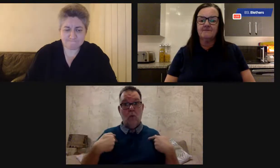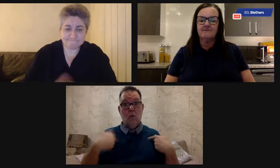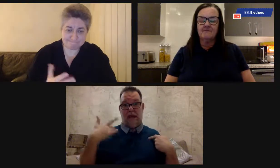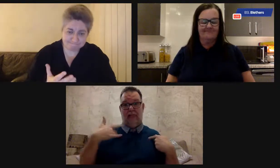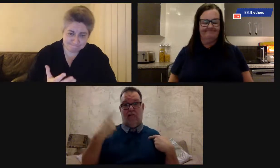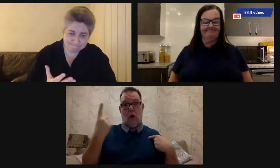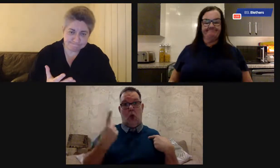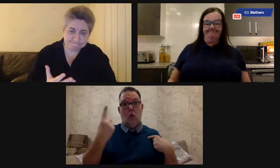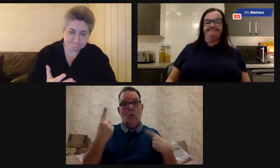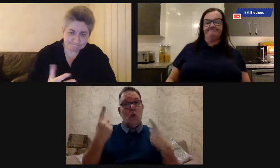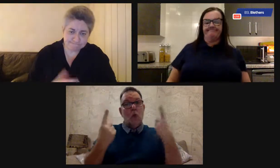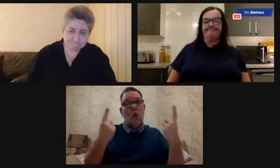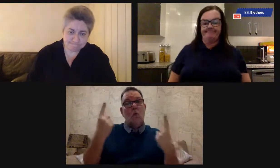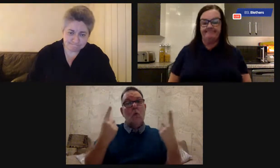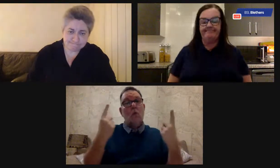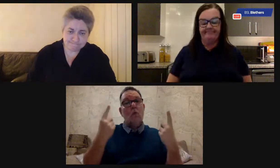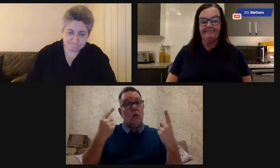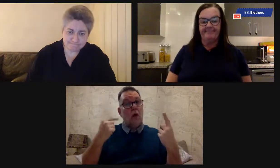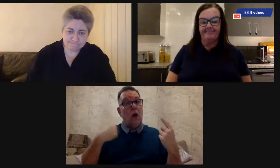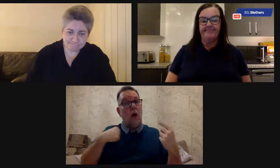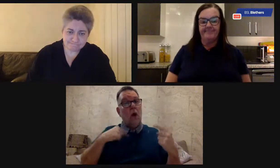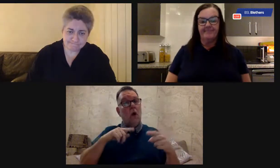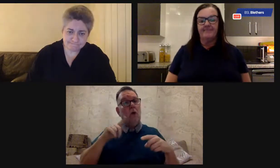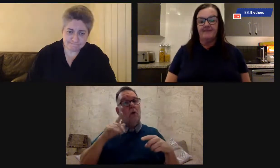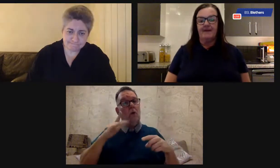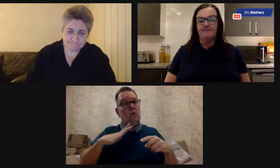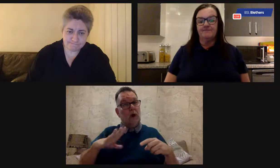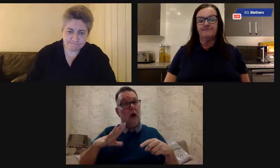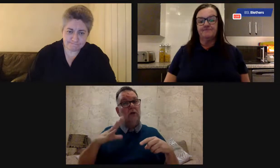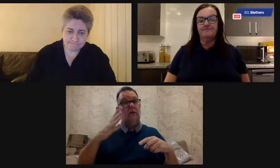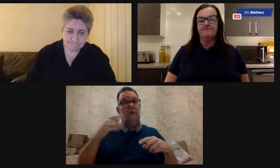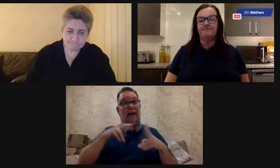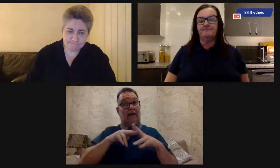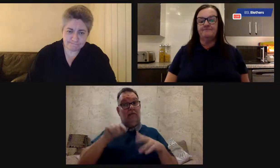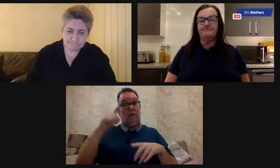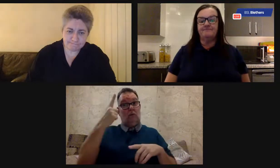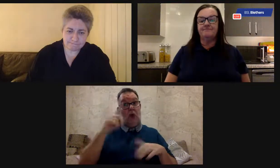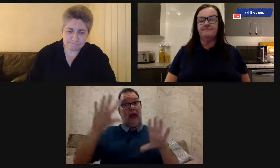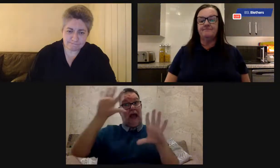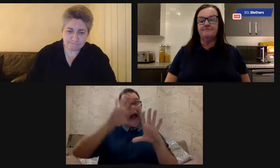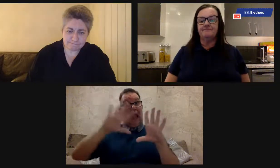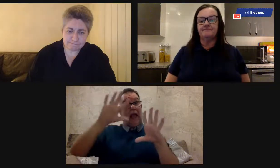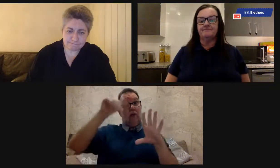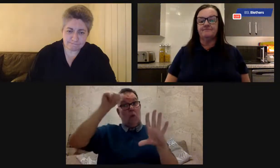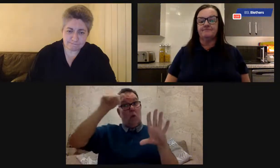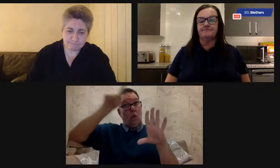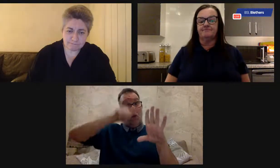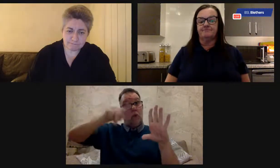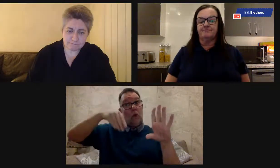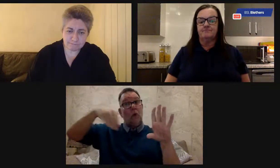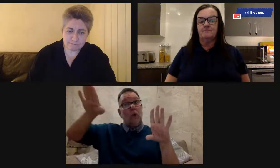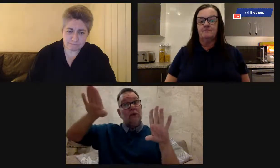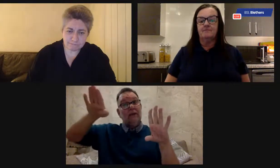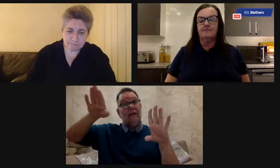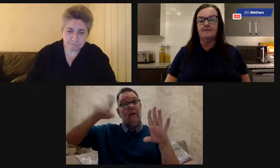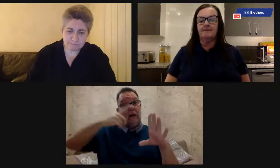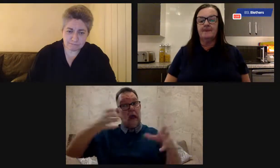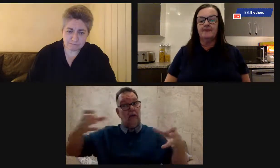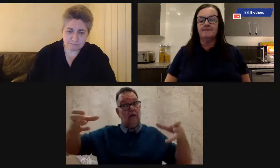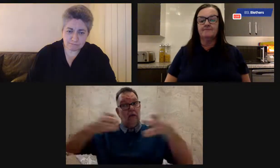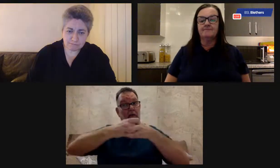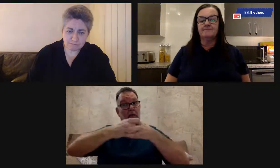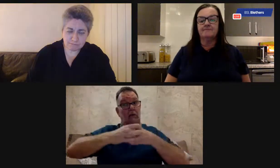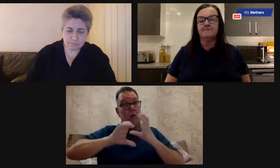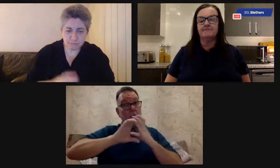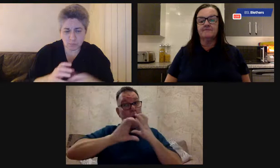So there could be people who are out there who are isolated. Think of COVID for the last 2 years,